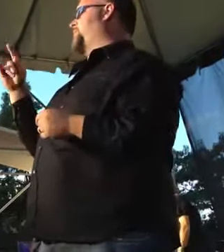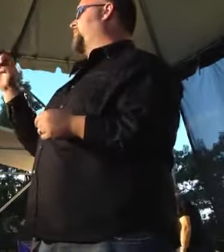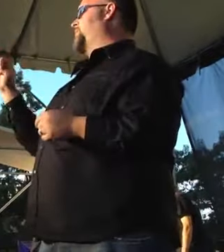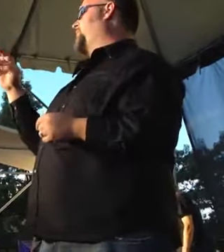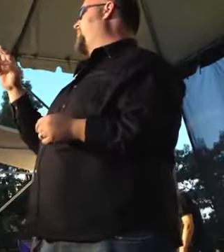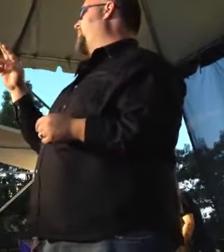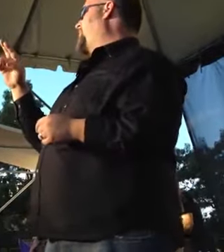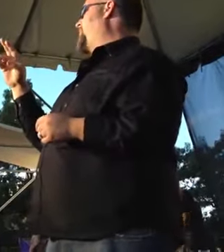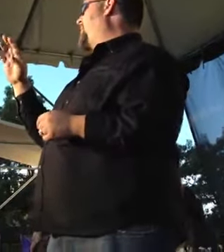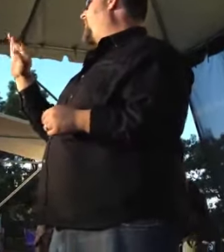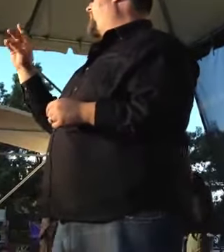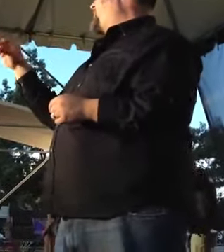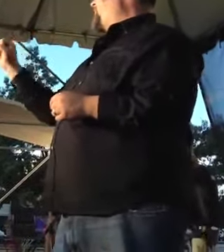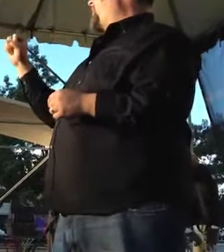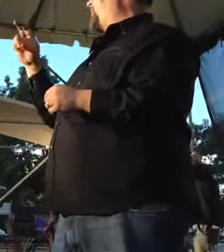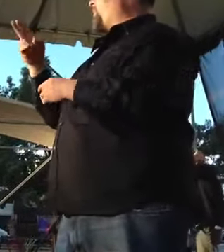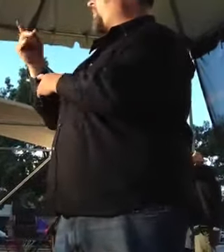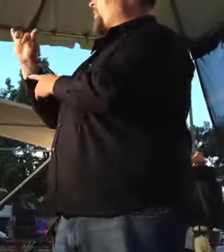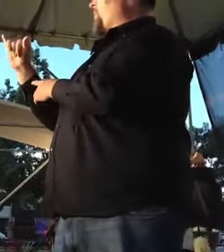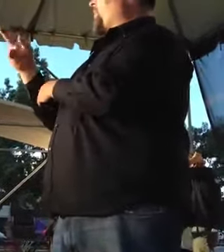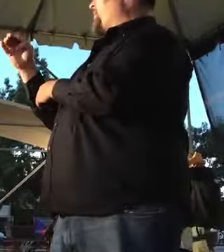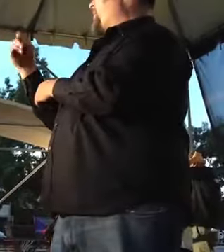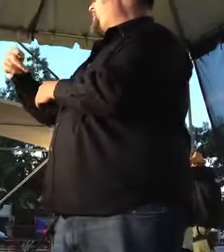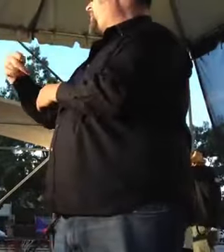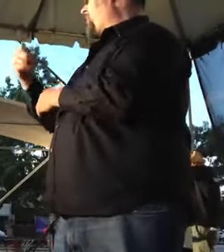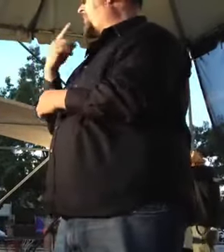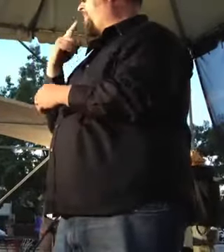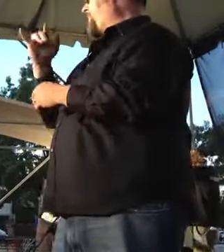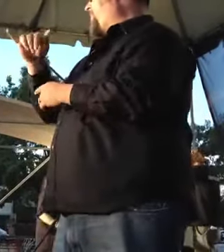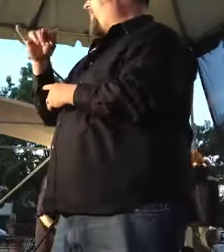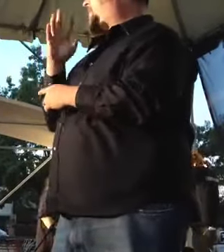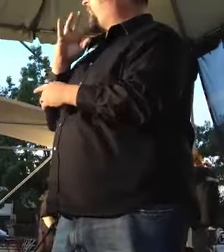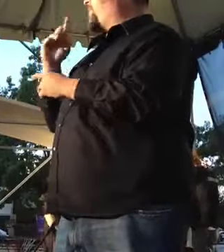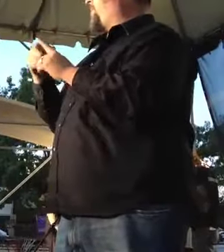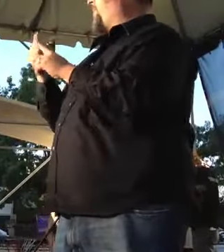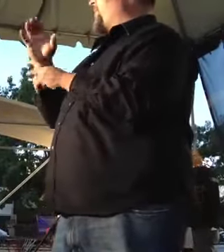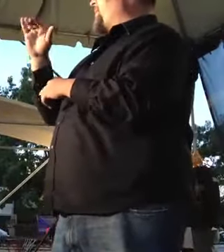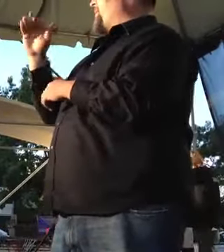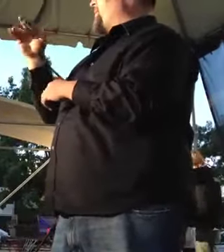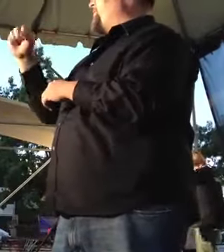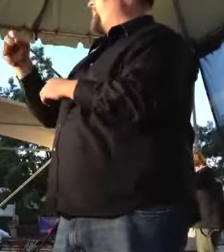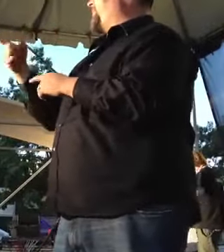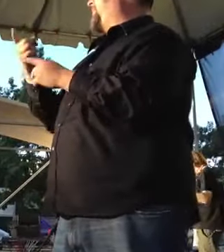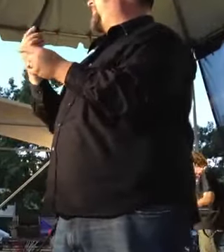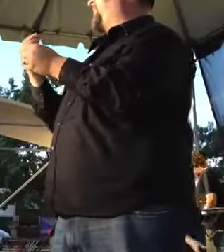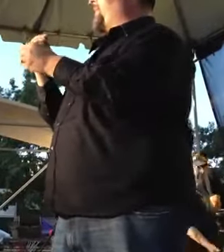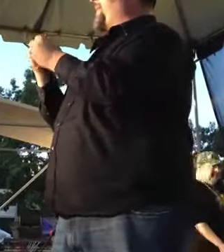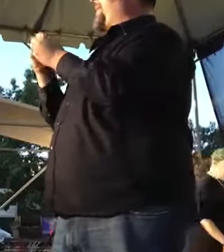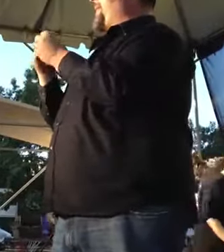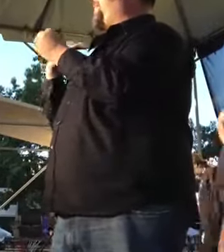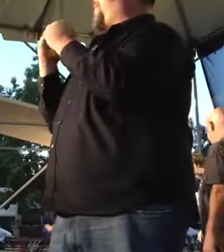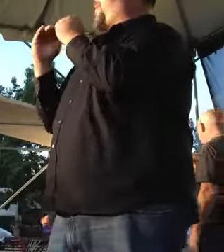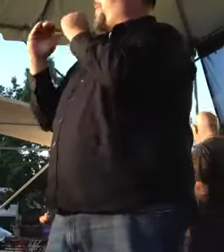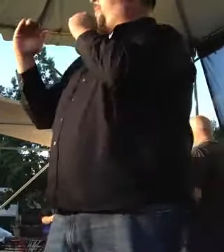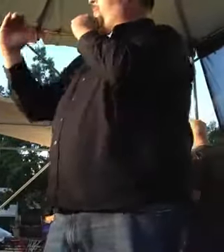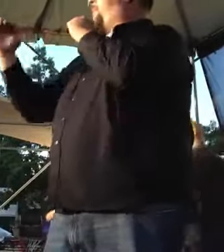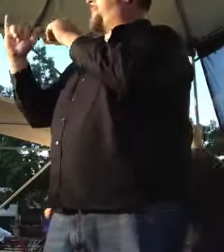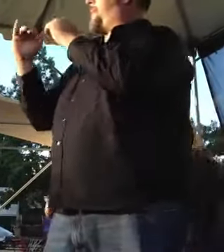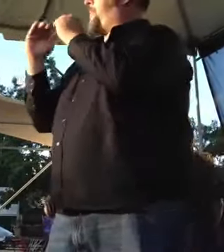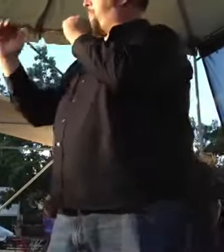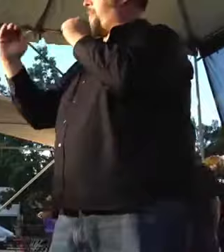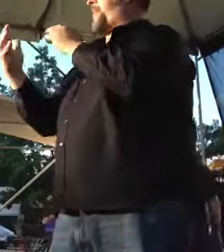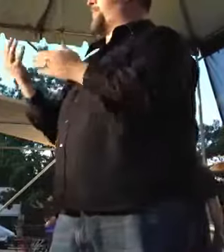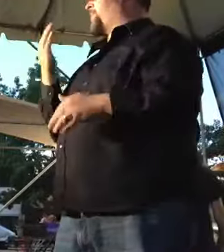hemp for the one that lives apart. So life has its ups and downs, and the cannabis is given to us, kind of keeps us in the mellow way, keeps us going right in the middle, you